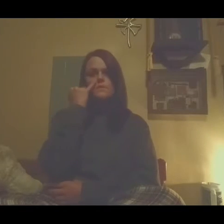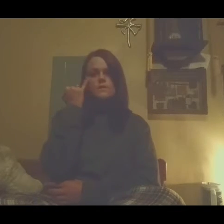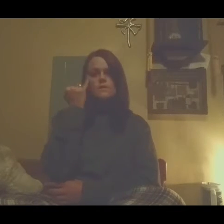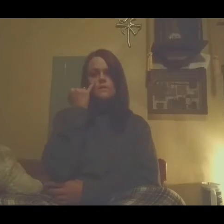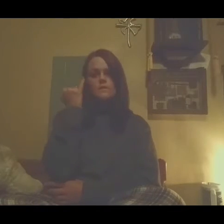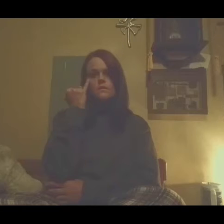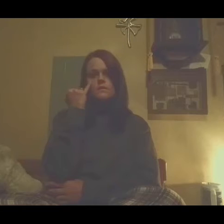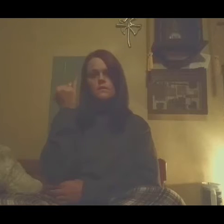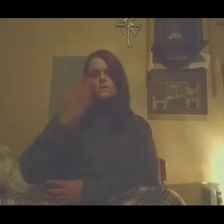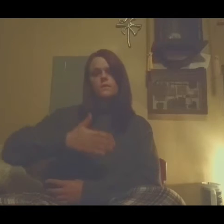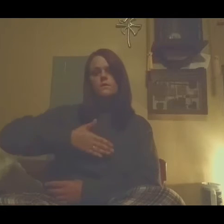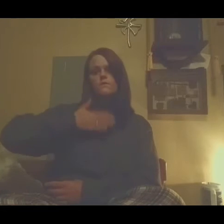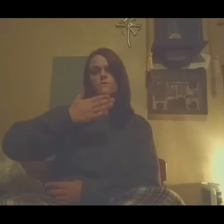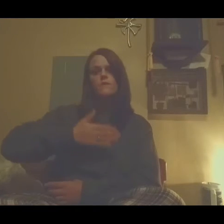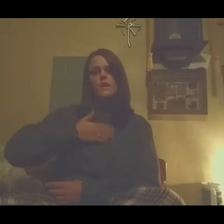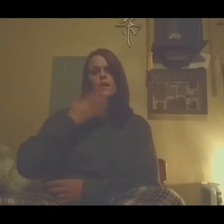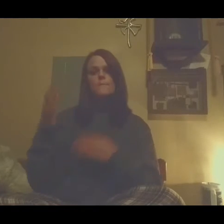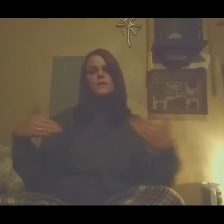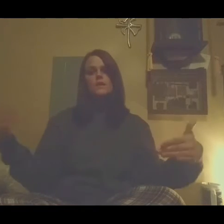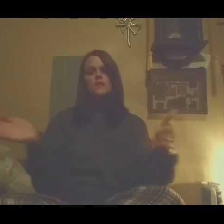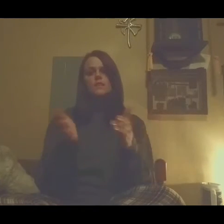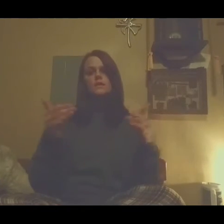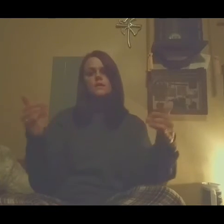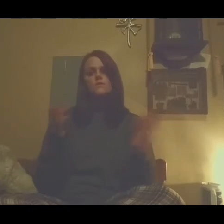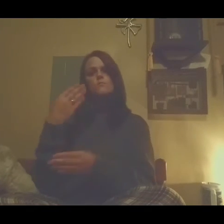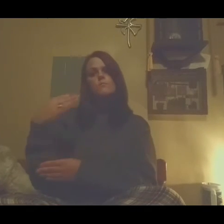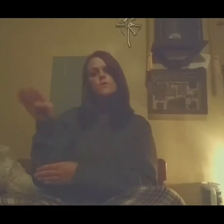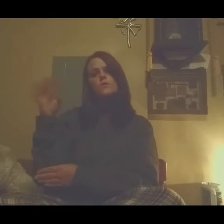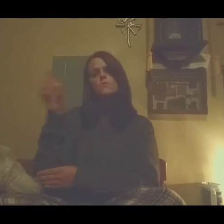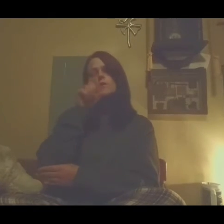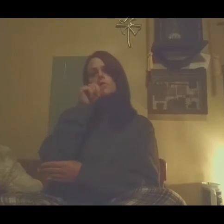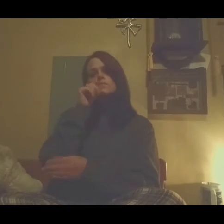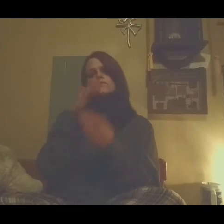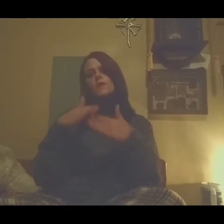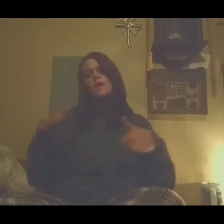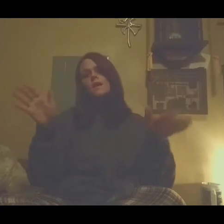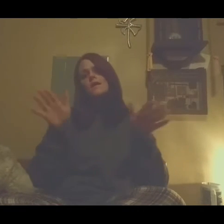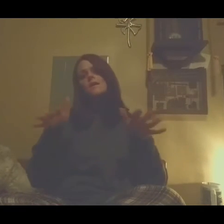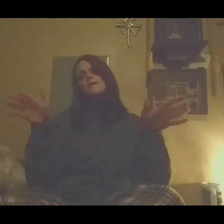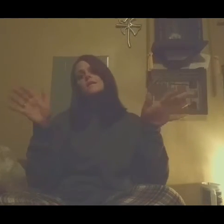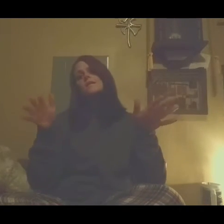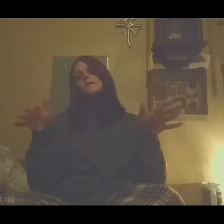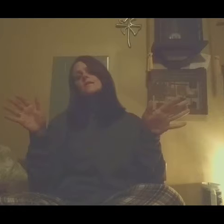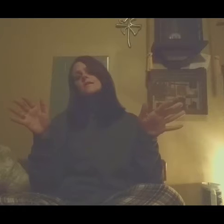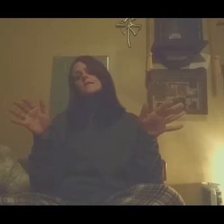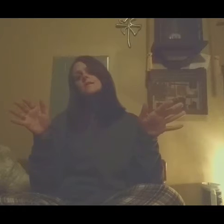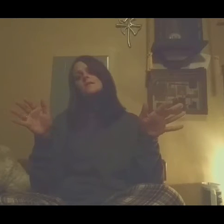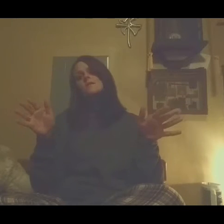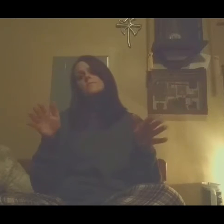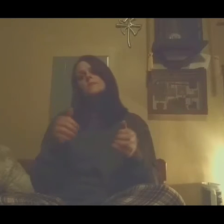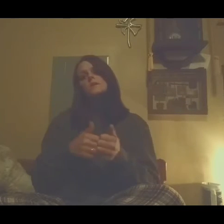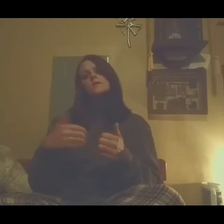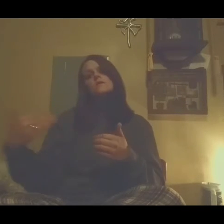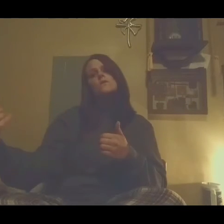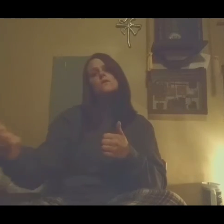If happy little blue birds fly Beyond